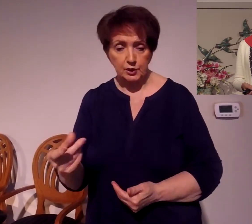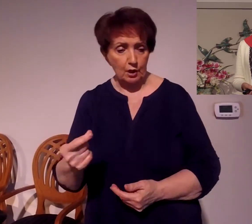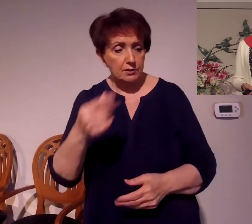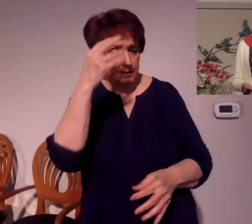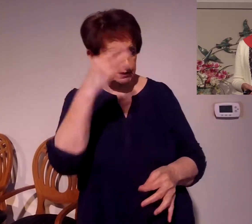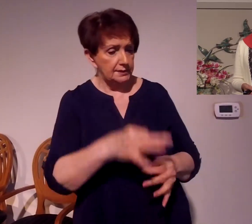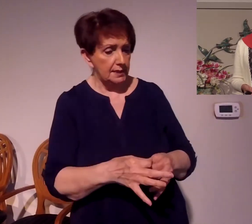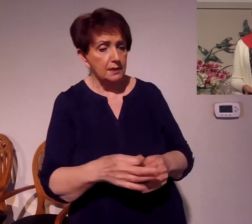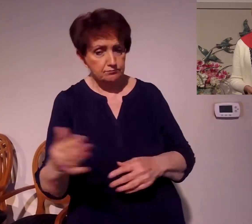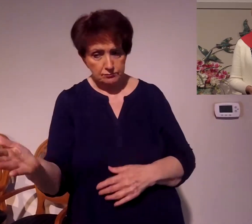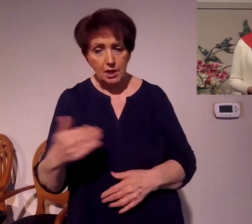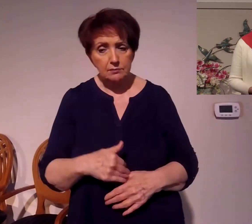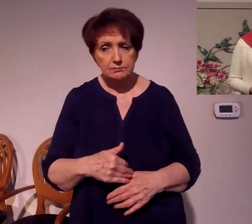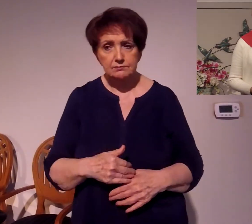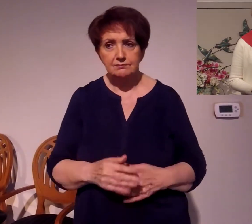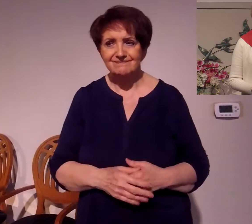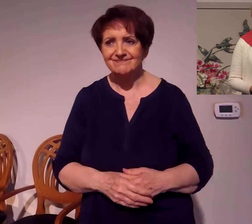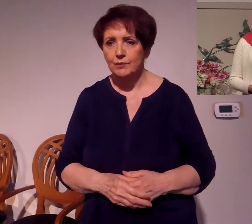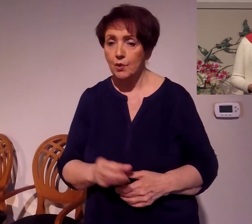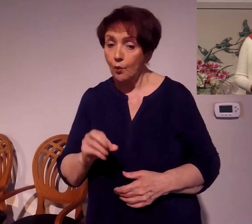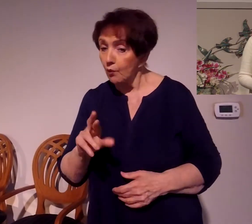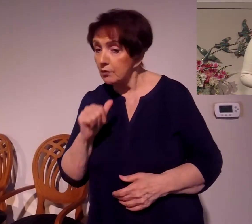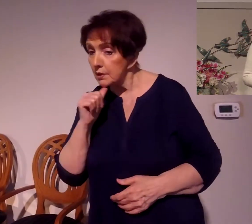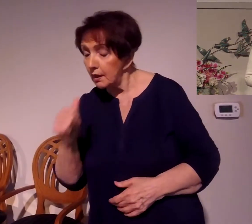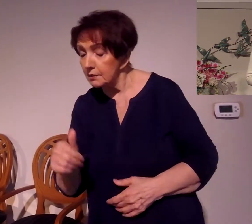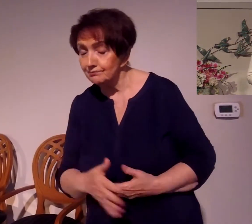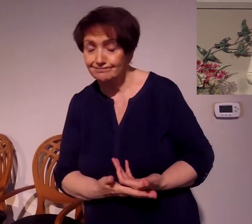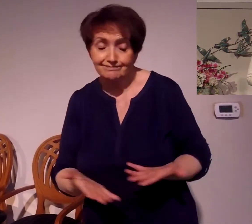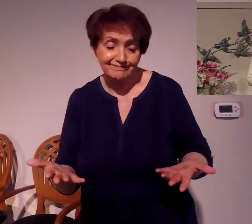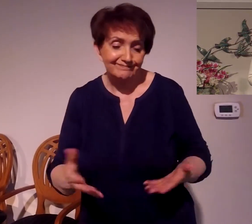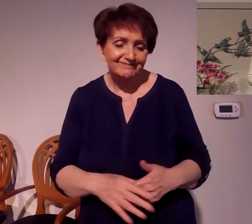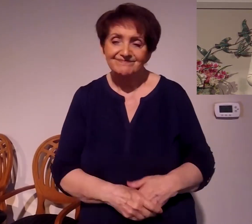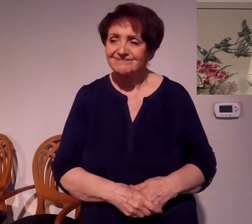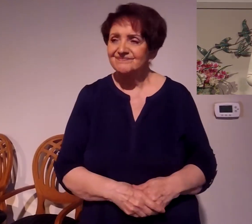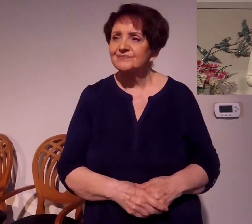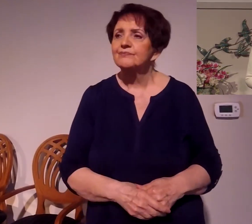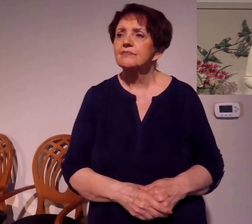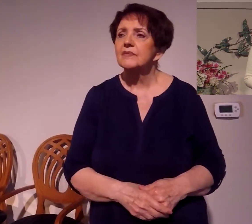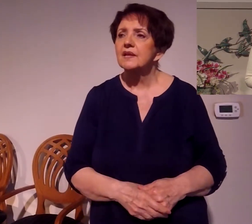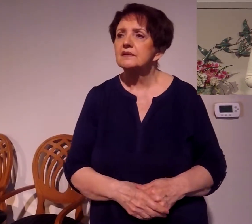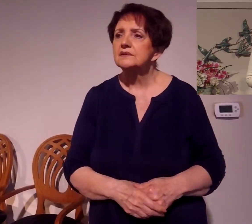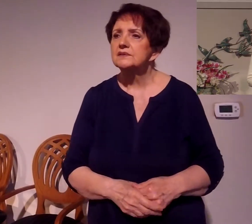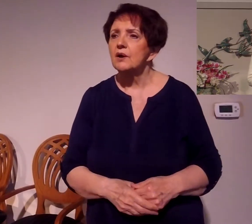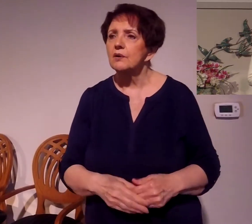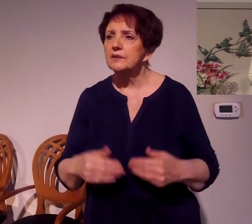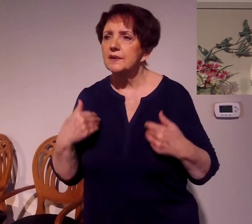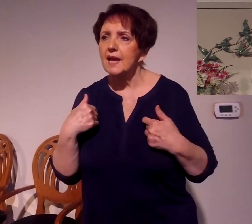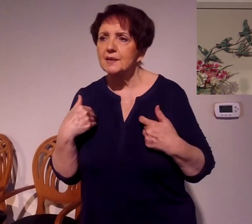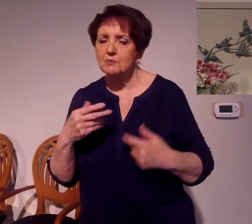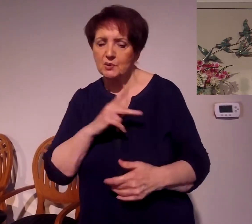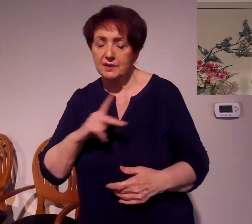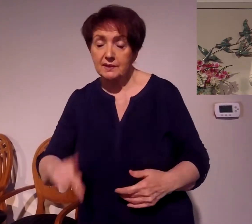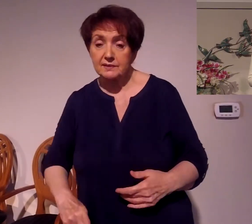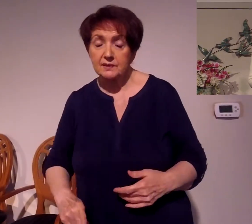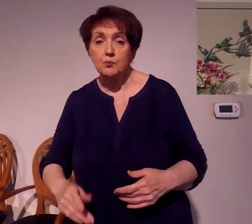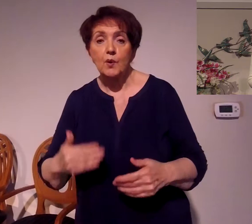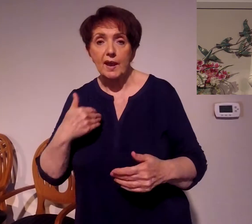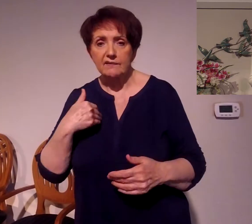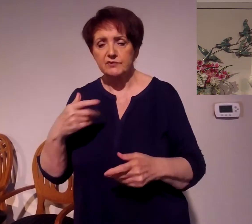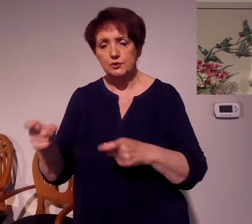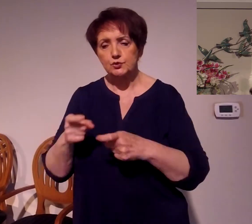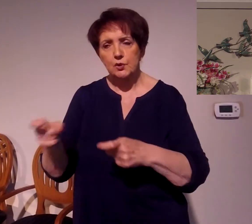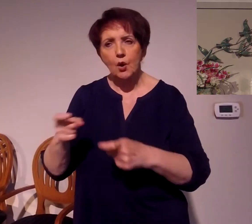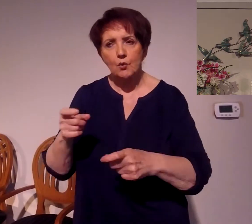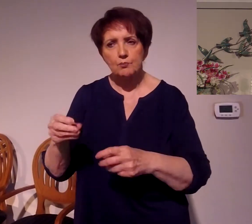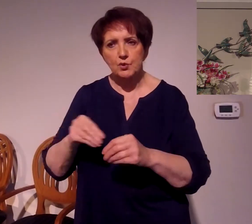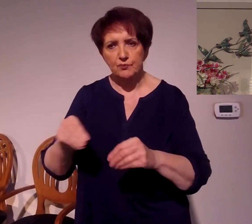Say, yeah, whatever, where's the treat? And so in the animal kingdom, we have what's called controlled movement. There